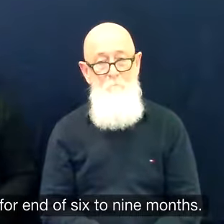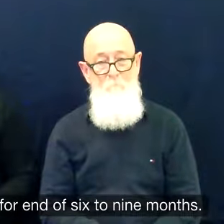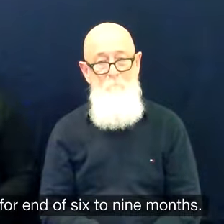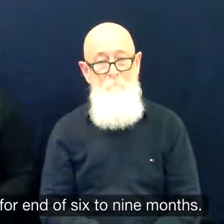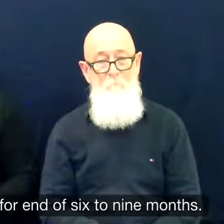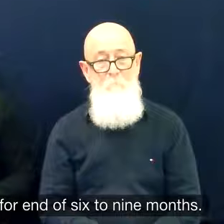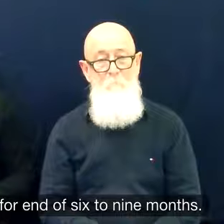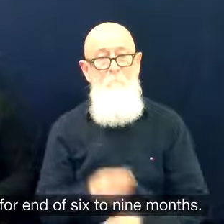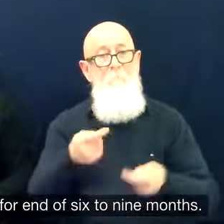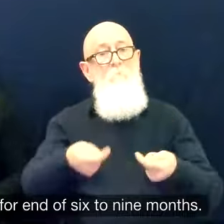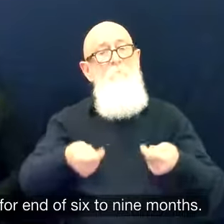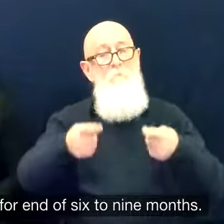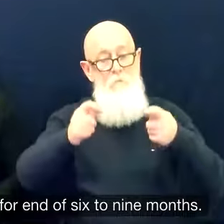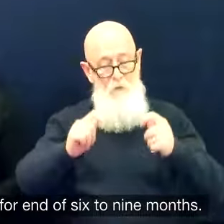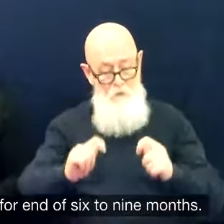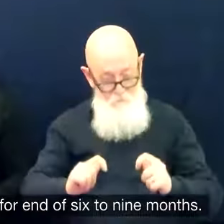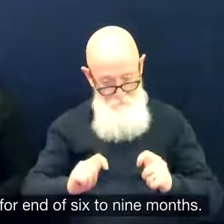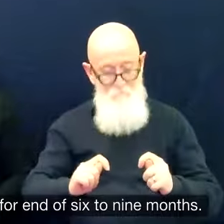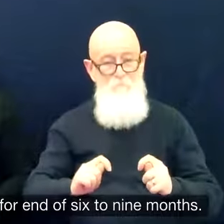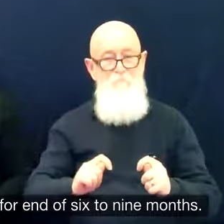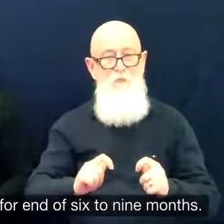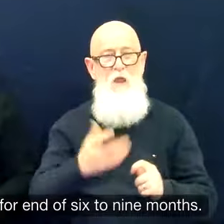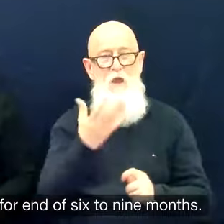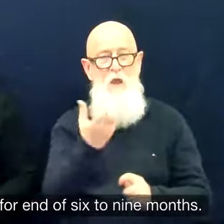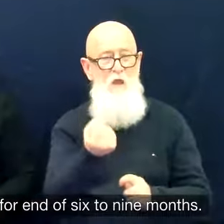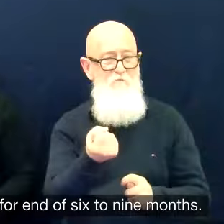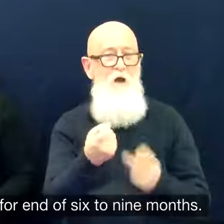So then you look at completing the electives